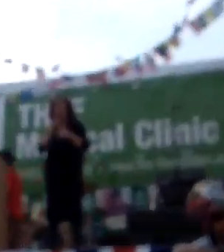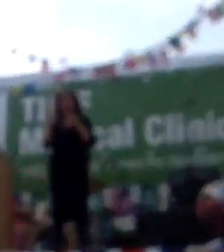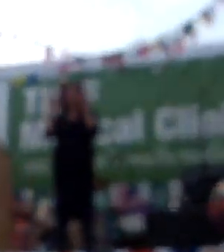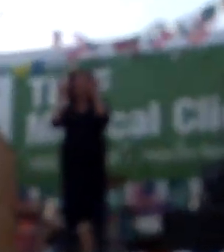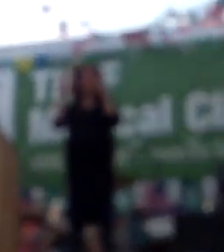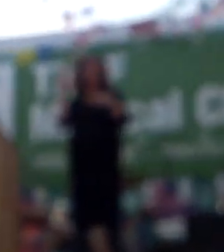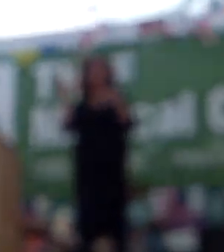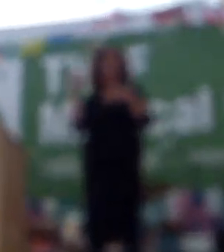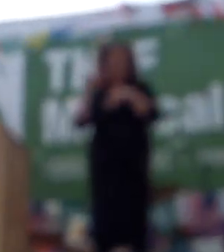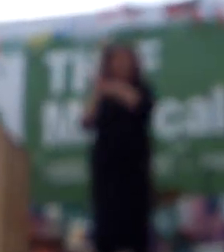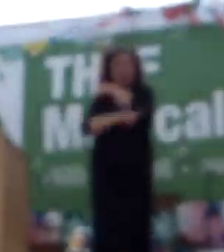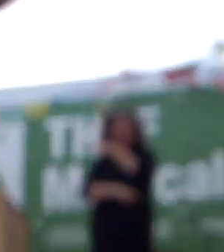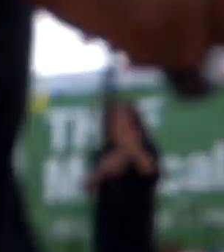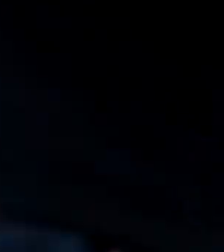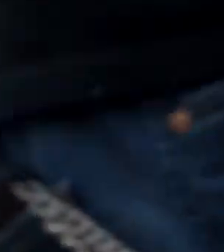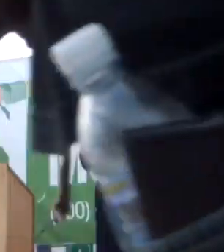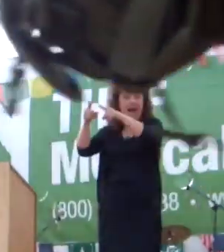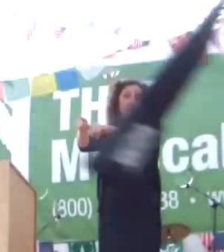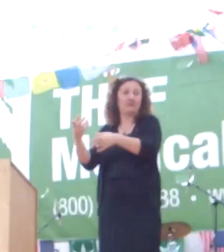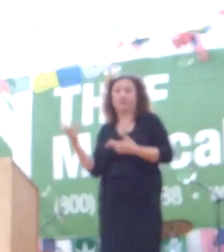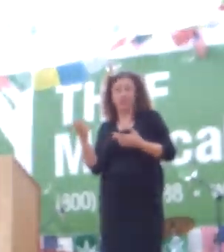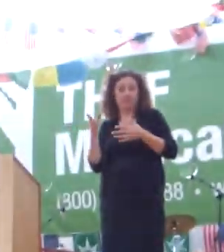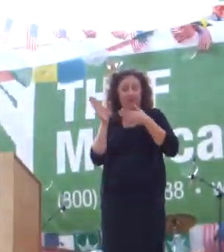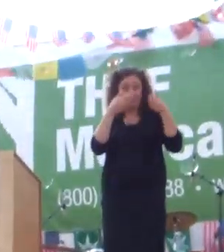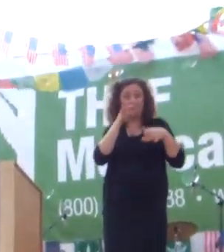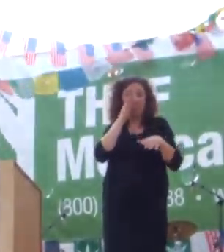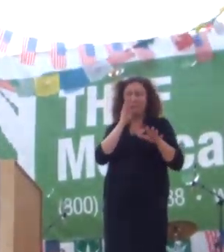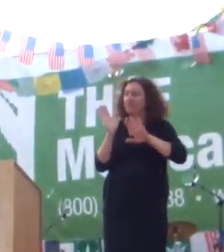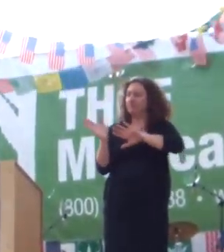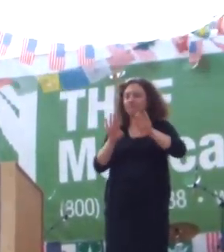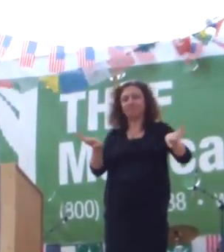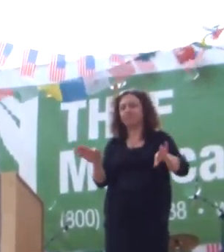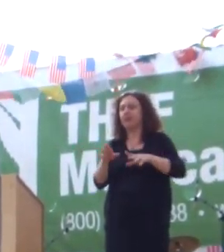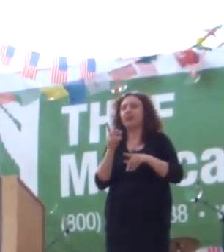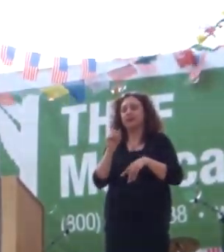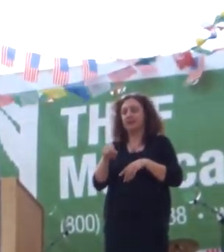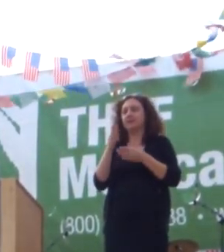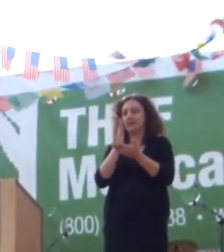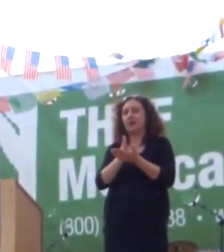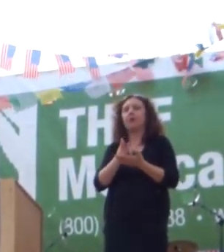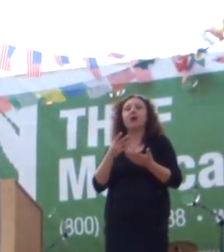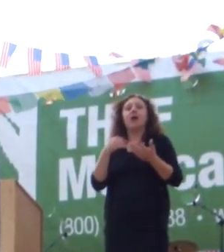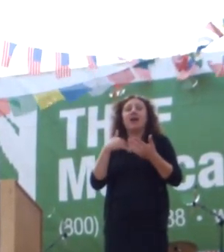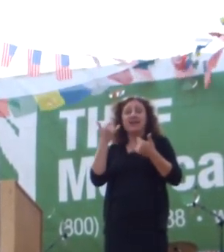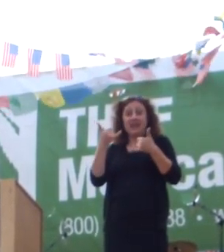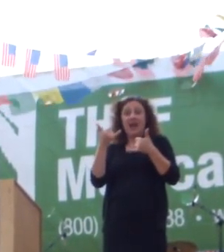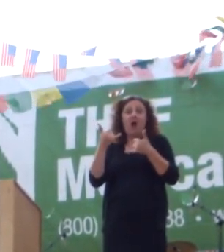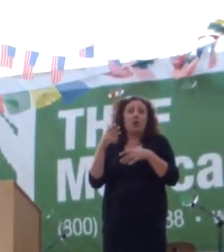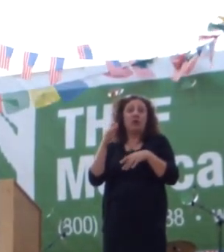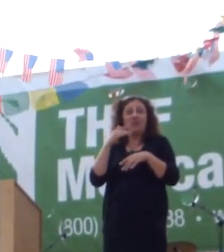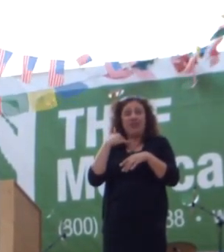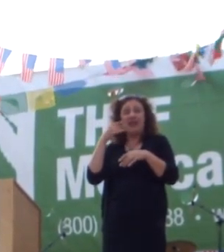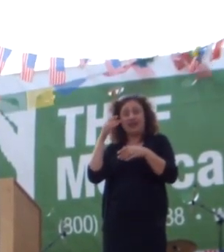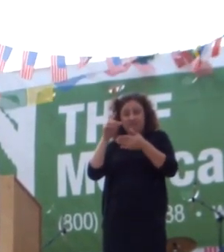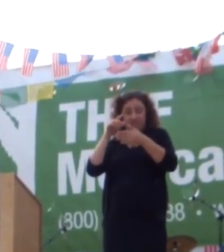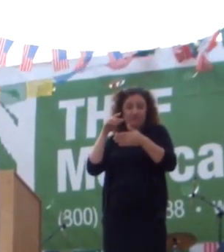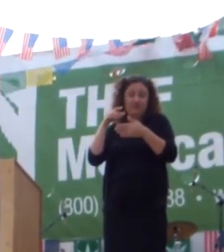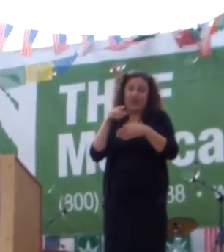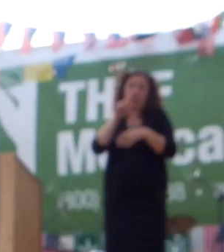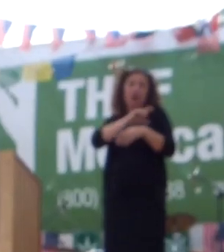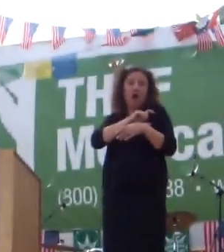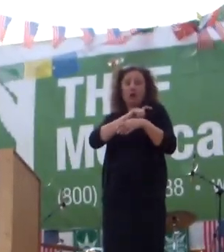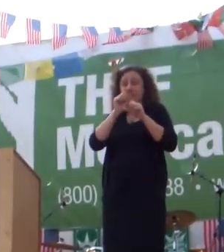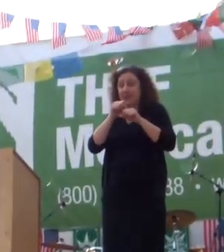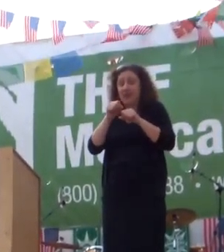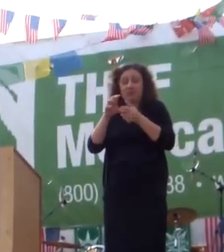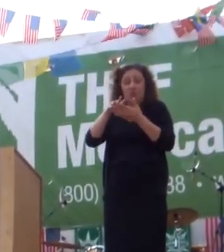prohibition invites the government into the privacy of your own home where they know what books you read, they know what music you listen